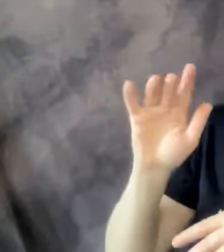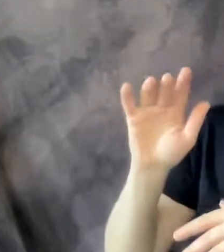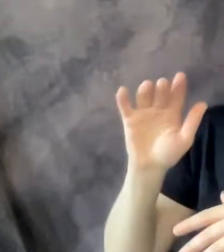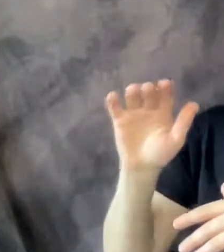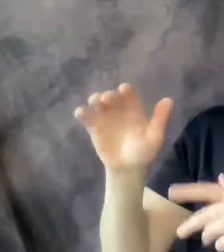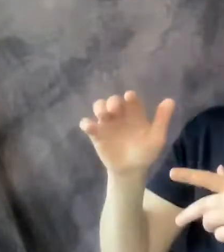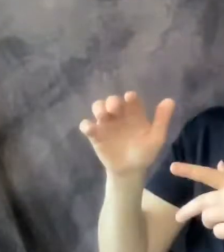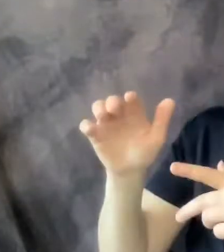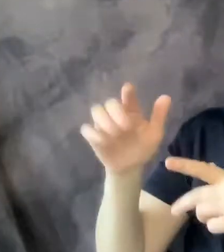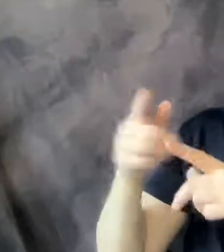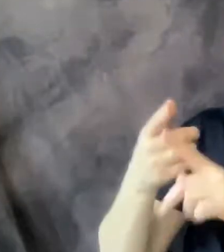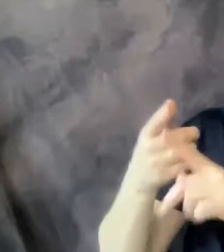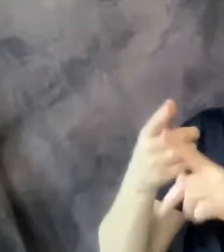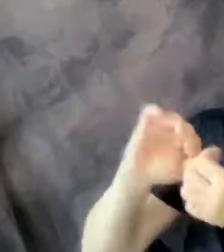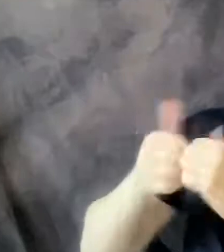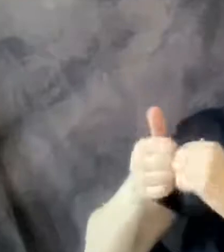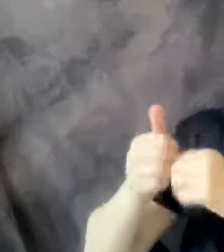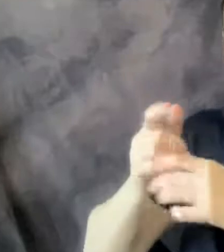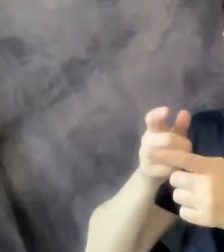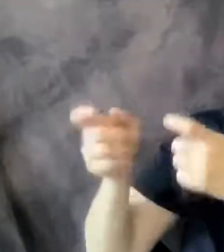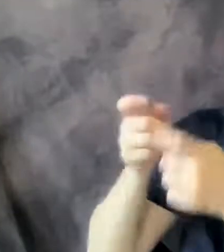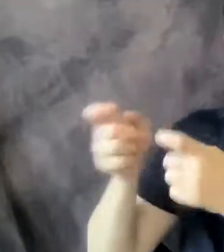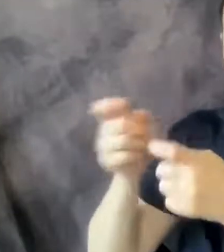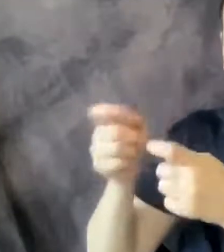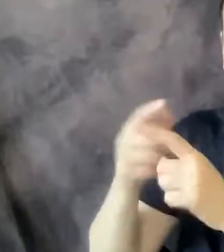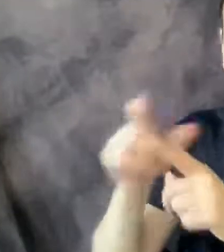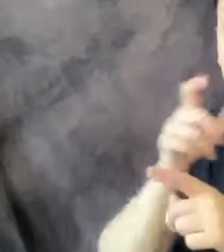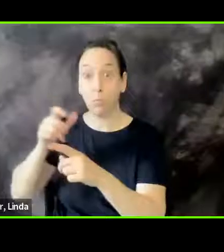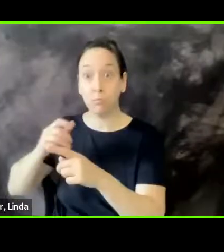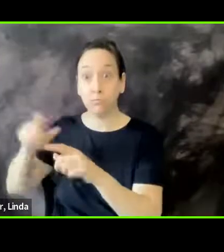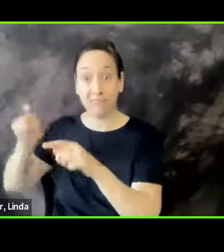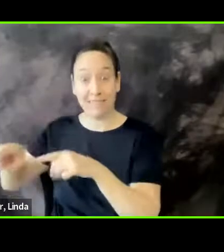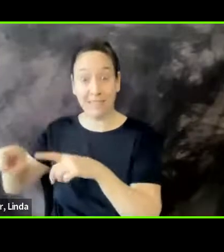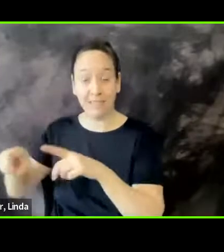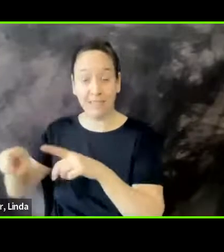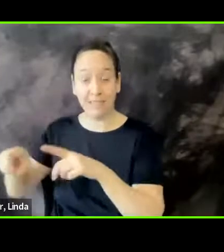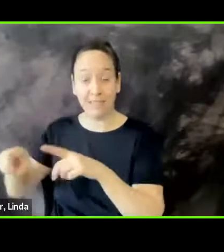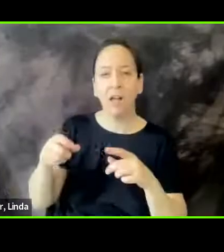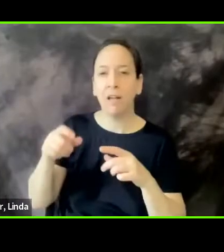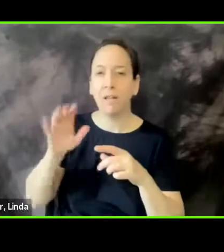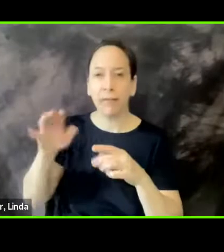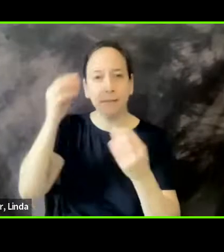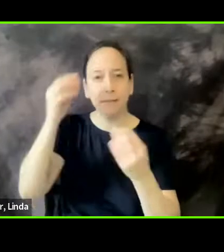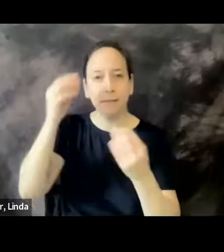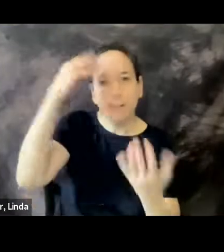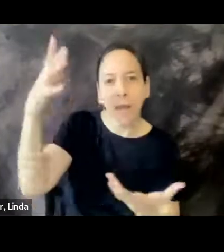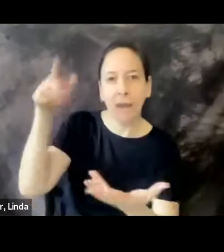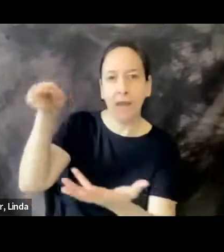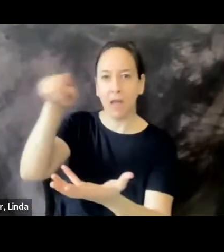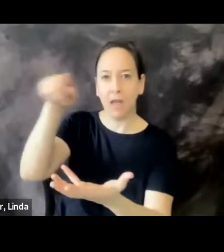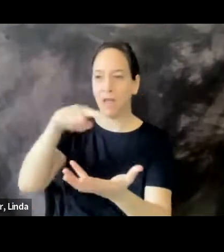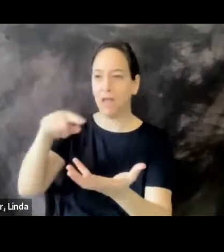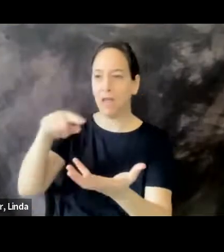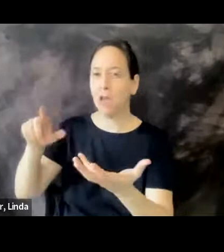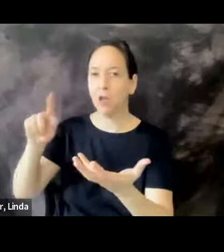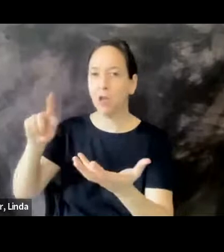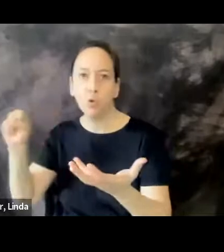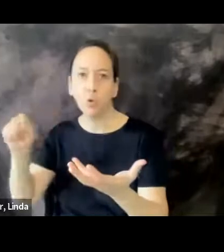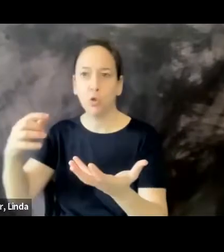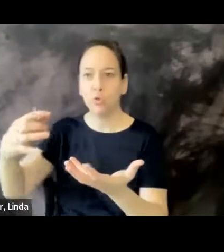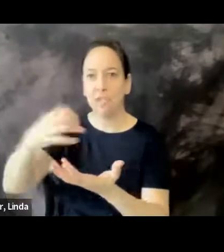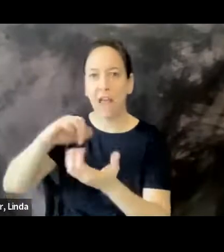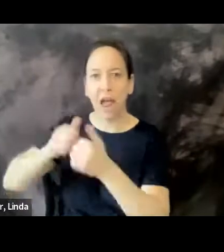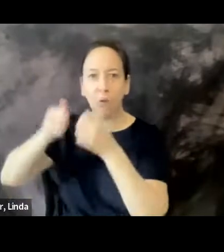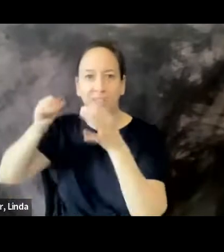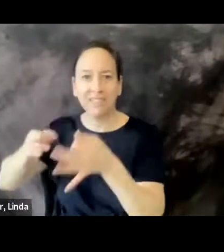recipients. And I think Emily has gone a little bit into the kinds of data sources and the kinds of ways that these tools make decisions. I was wondering if